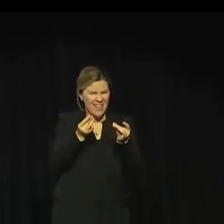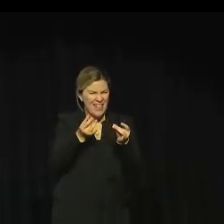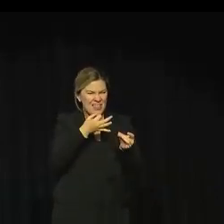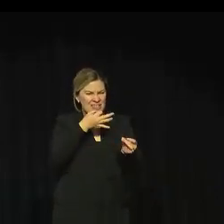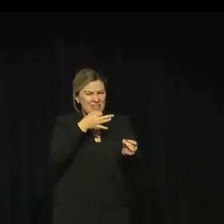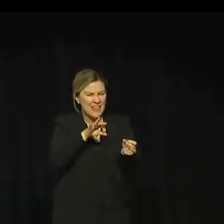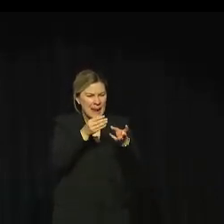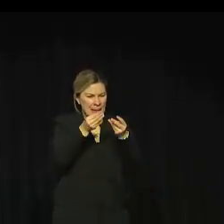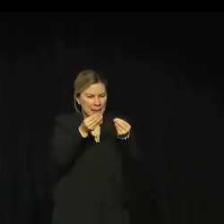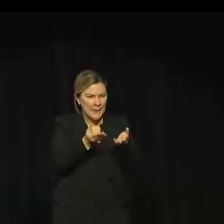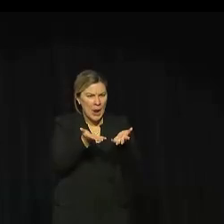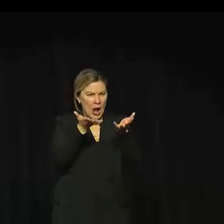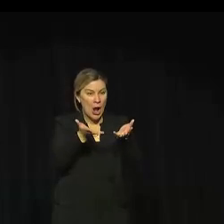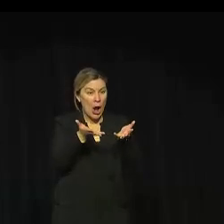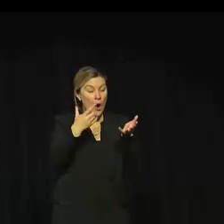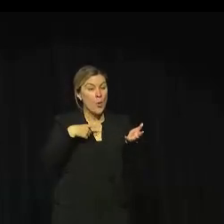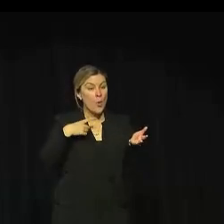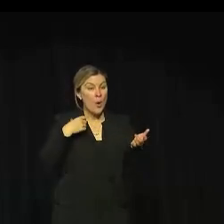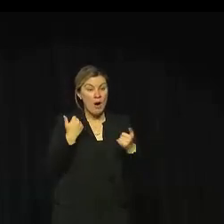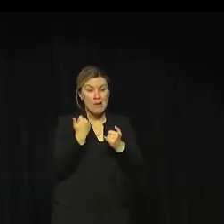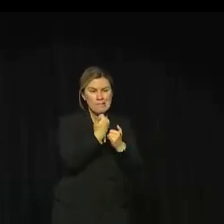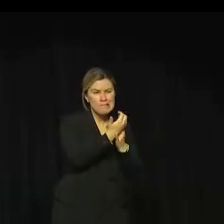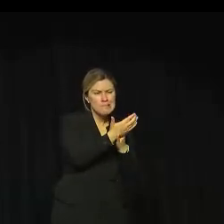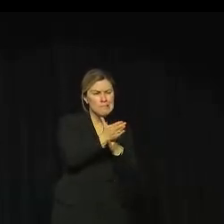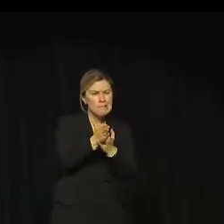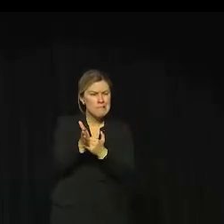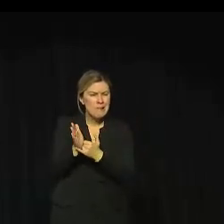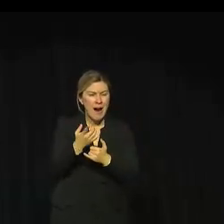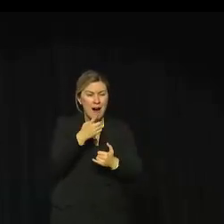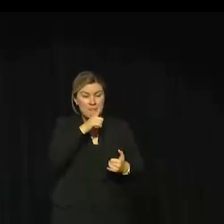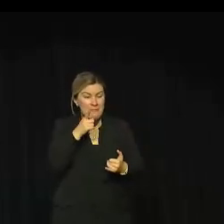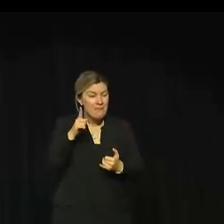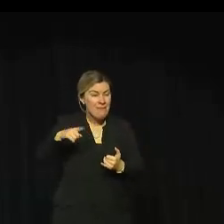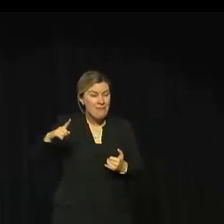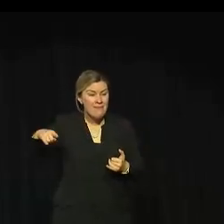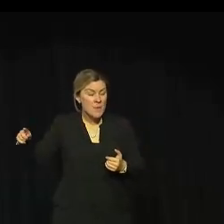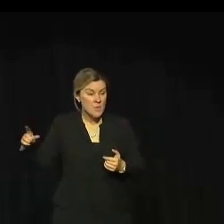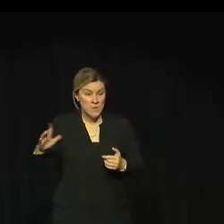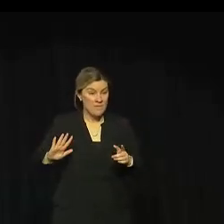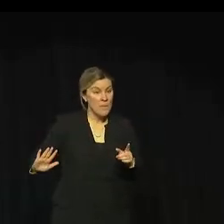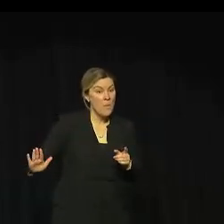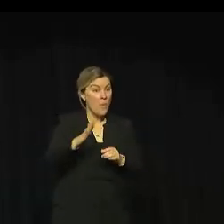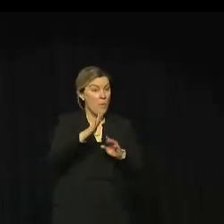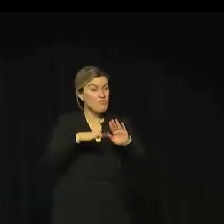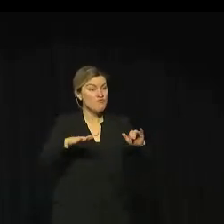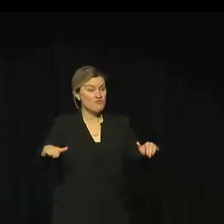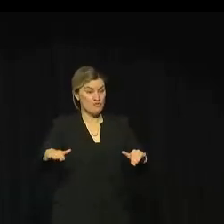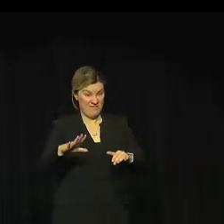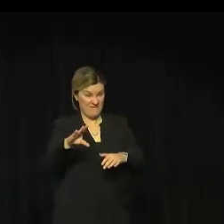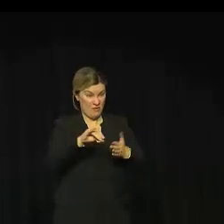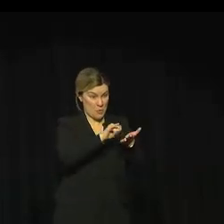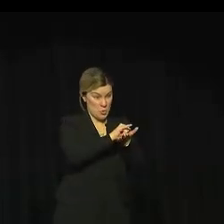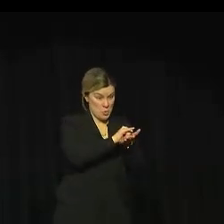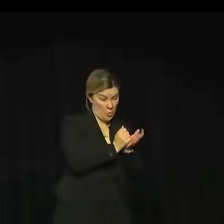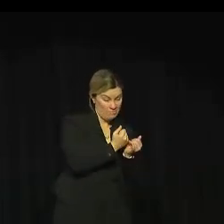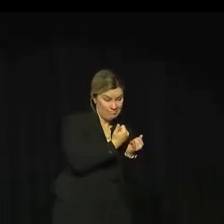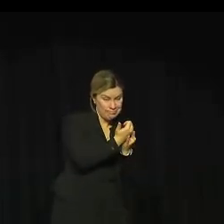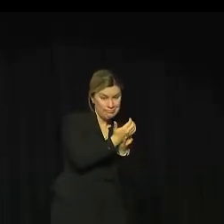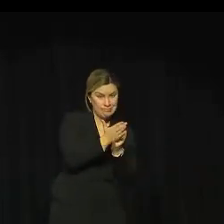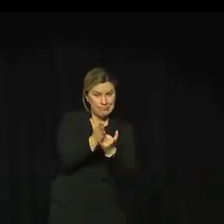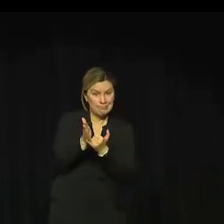they'd sent it out from New York in hundreds of thousands for all children, at least all children in public